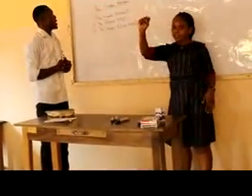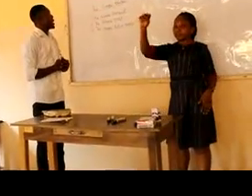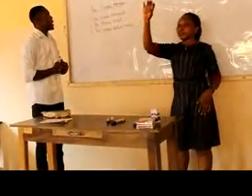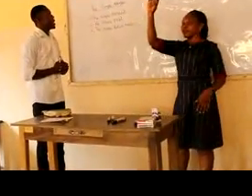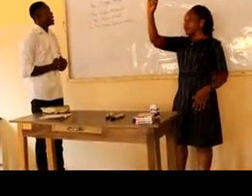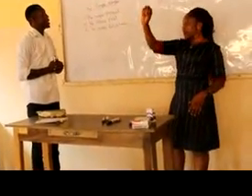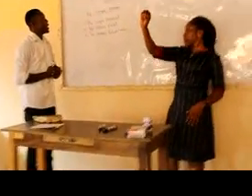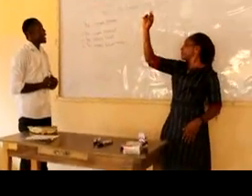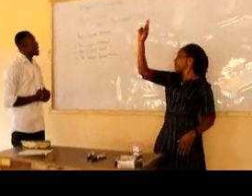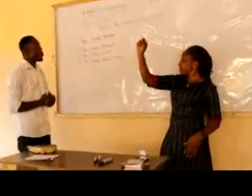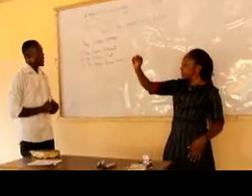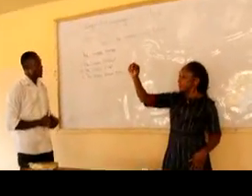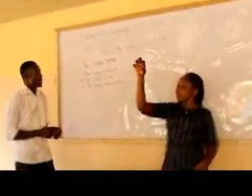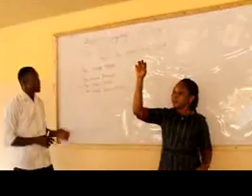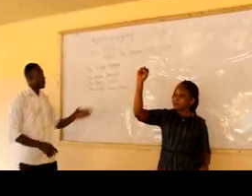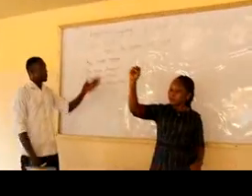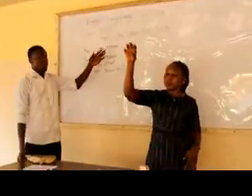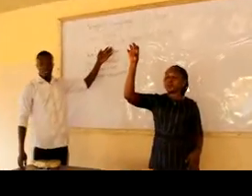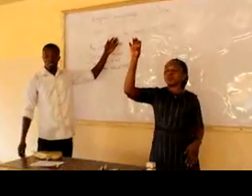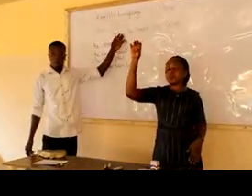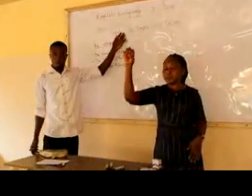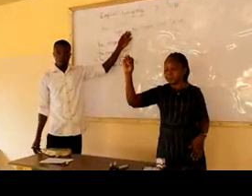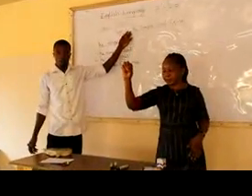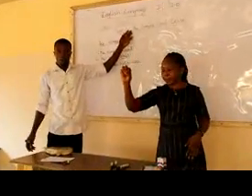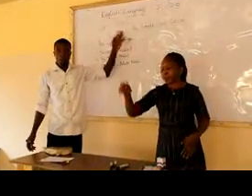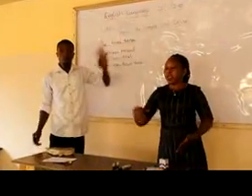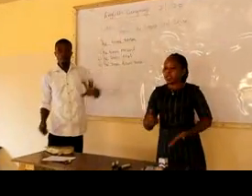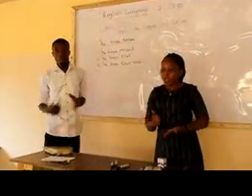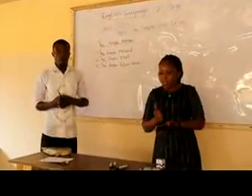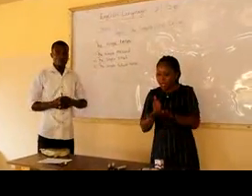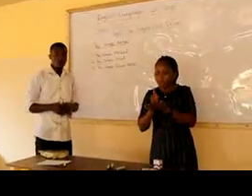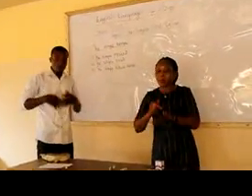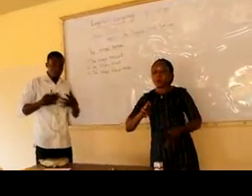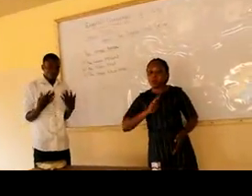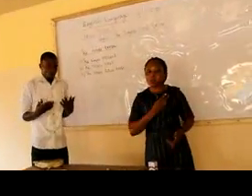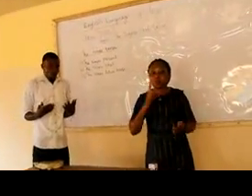we are aware that a verb